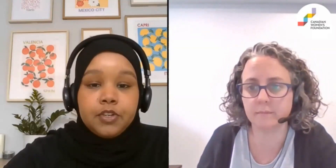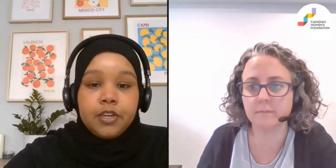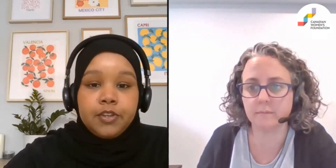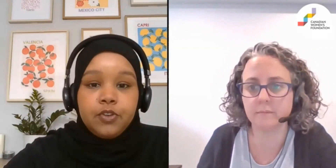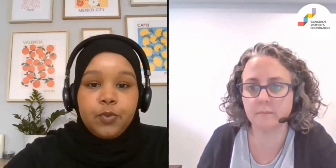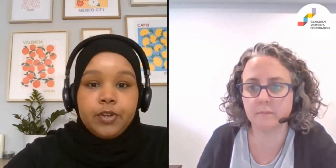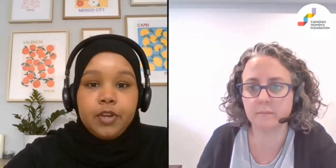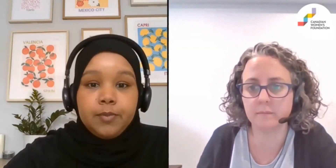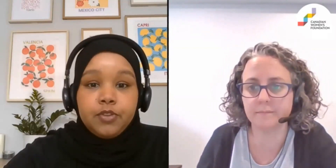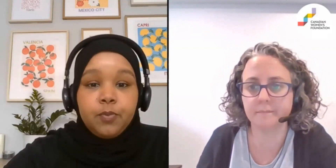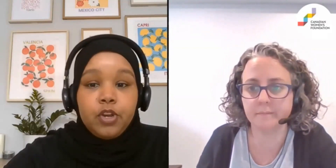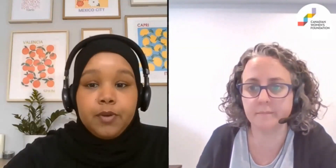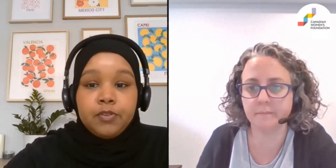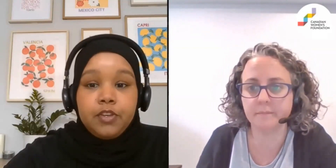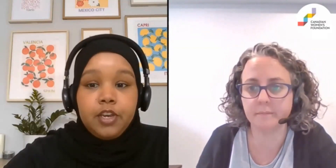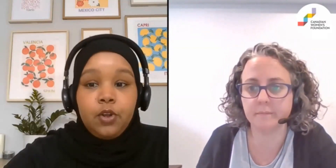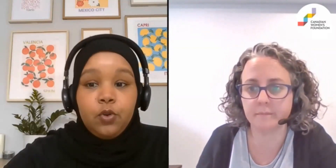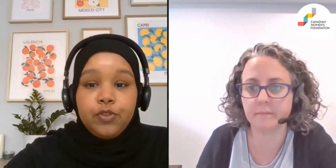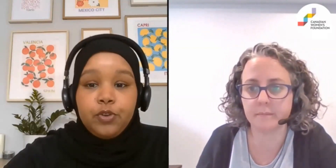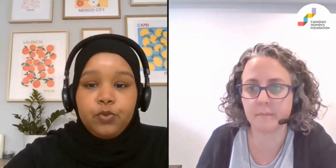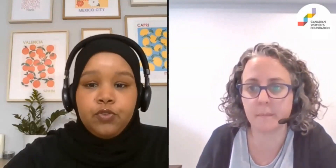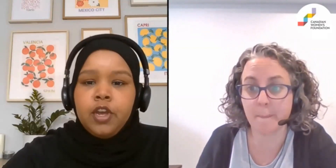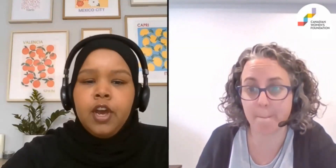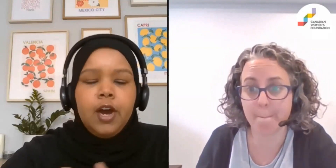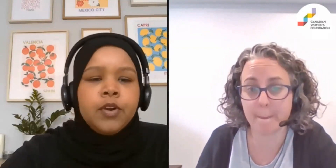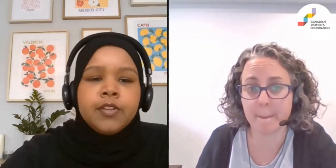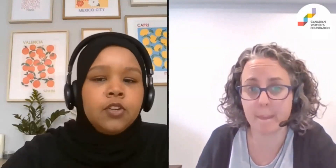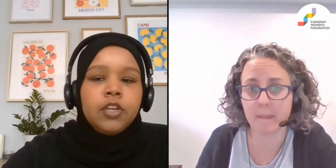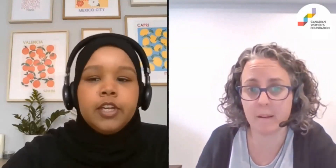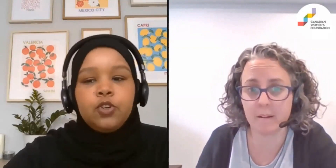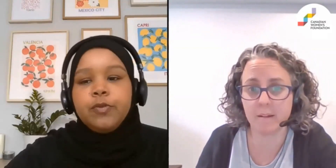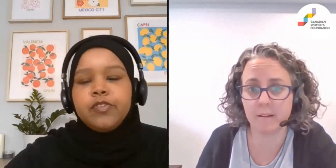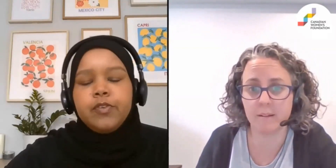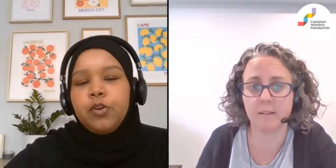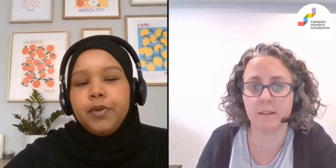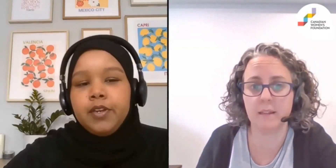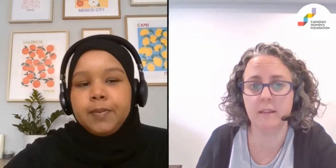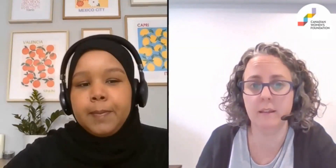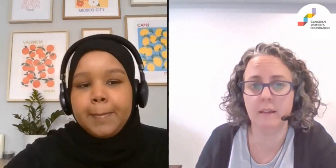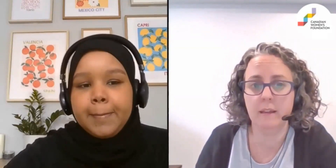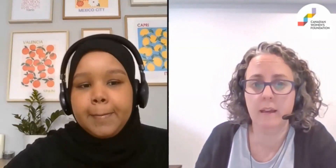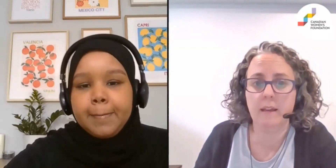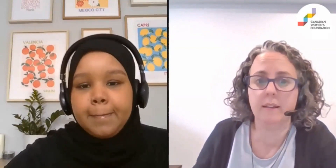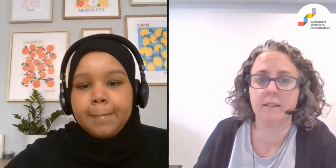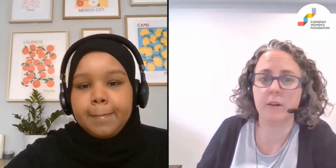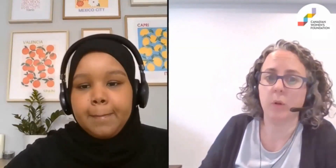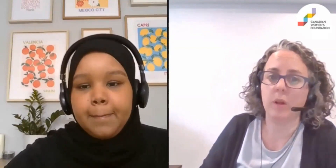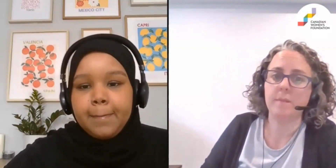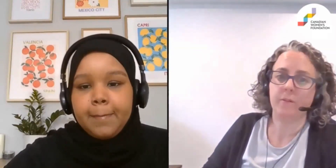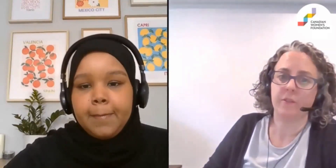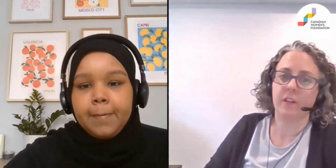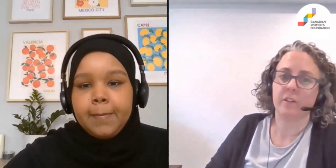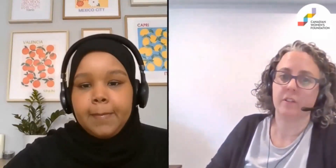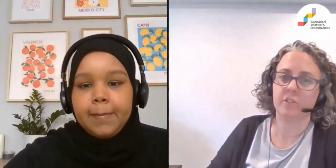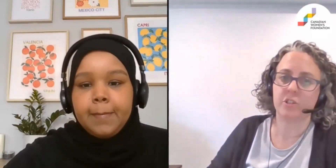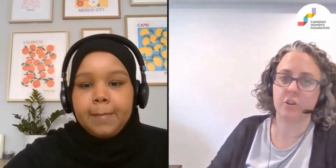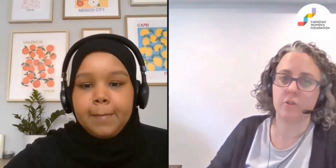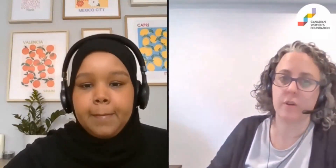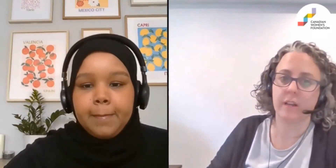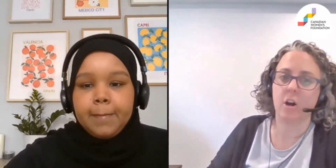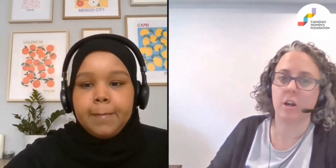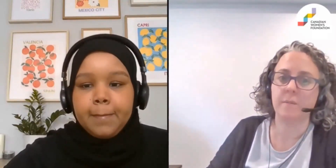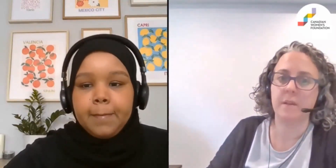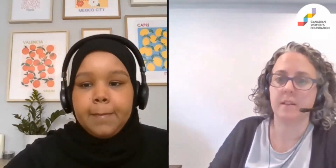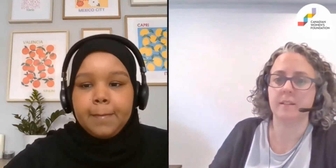and especially I think you're right to the point about seeing it all over the news. What does that look like in terms of employment? So employment figures